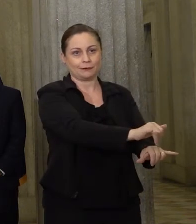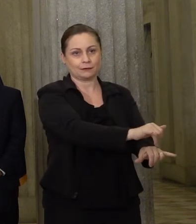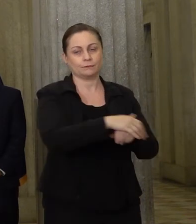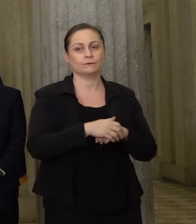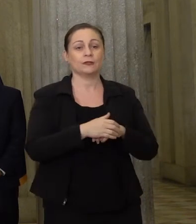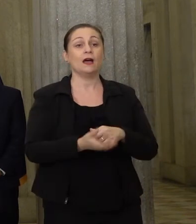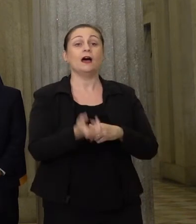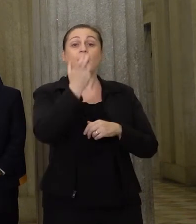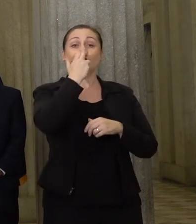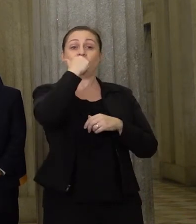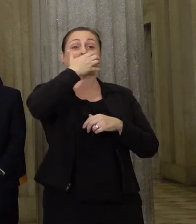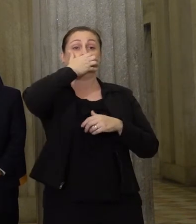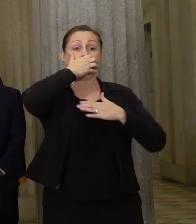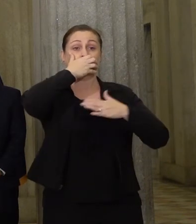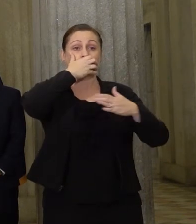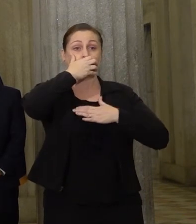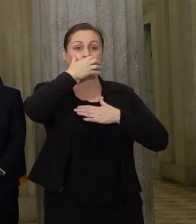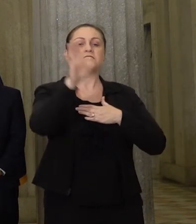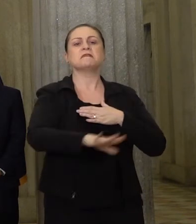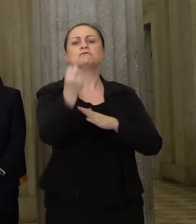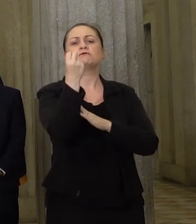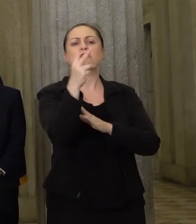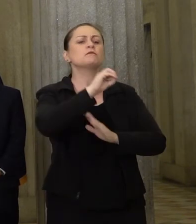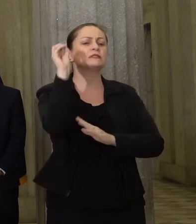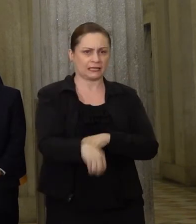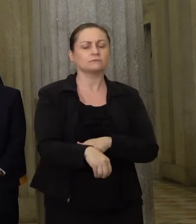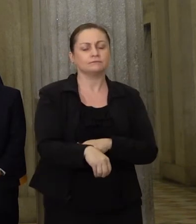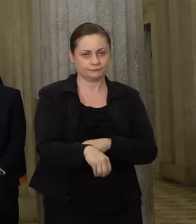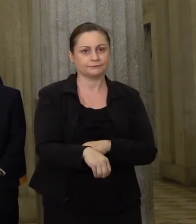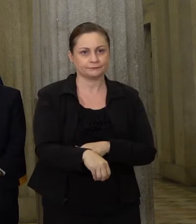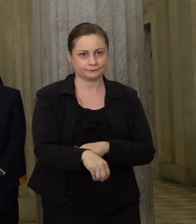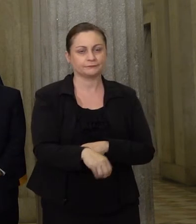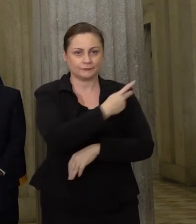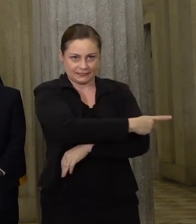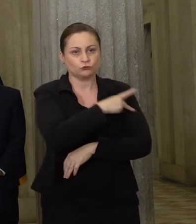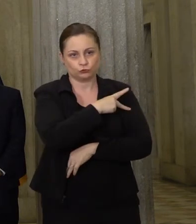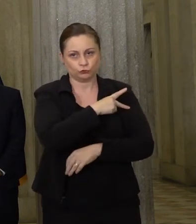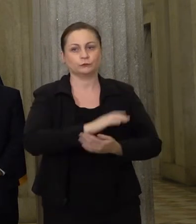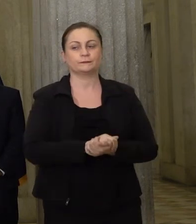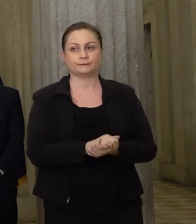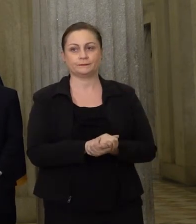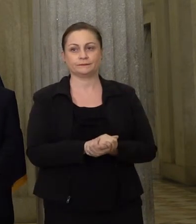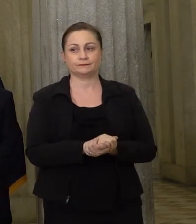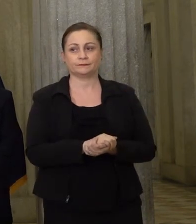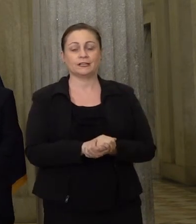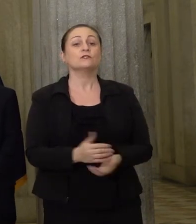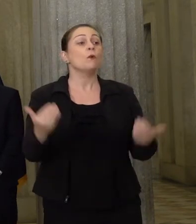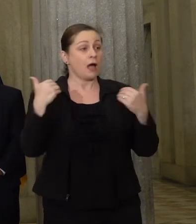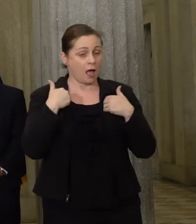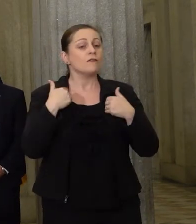ventilated represent about 12% of those patients ventilated. So, so there does remain